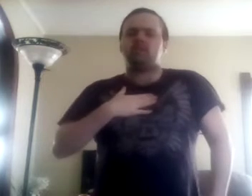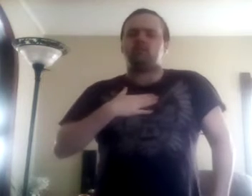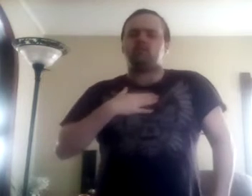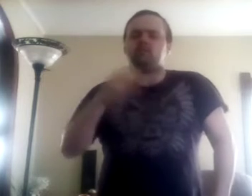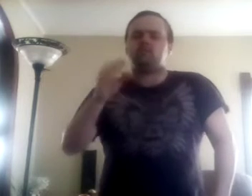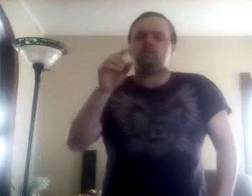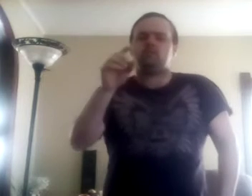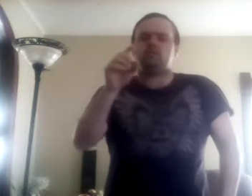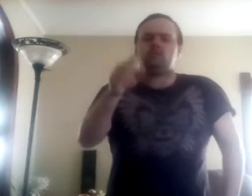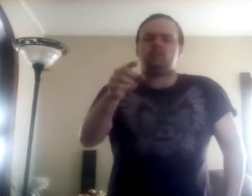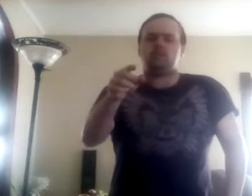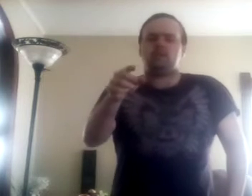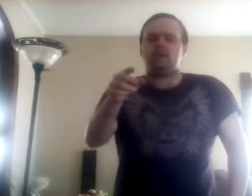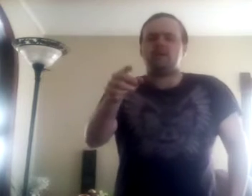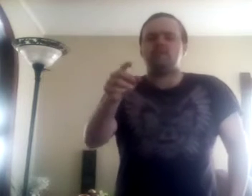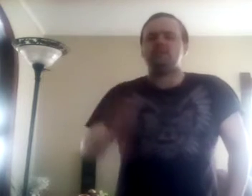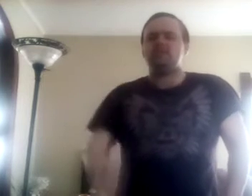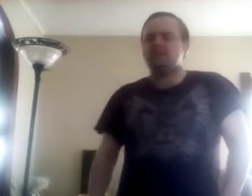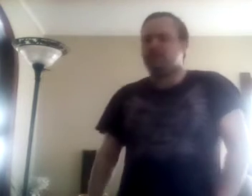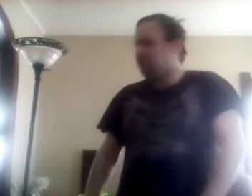Lord. And we listen to you.